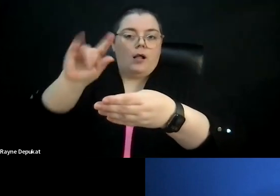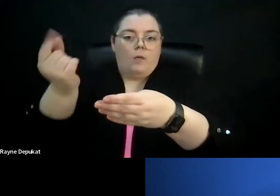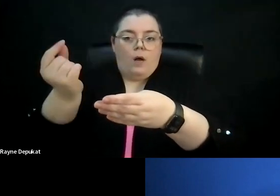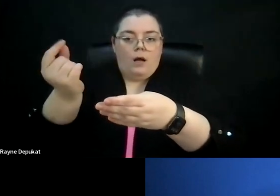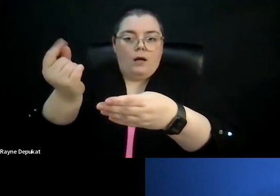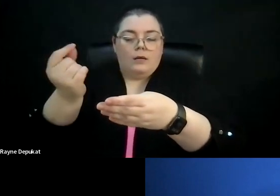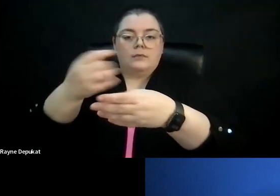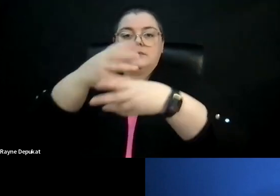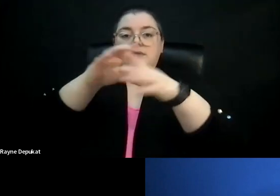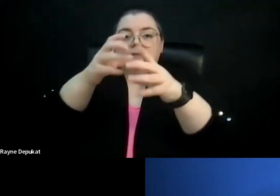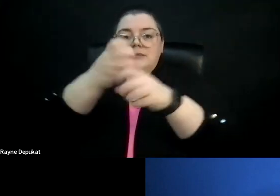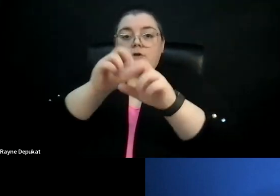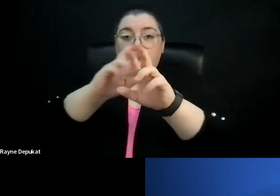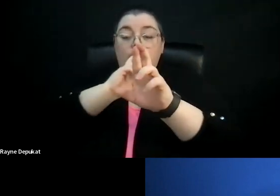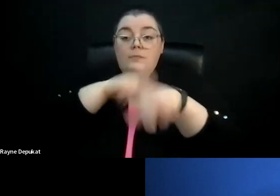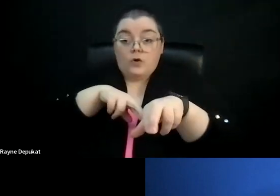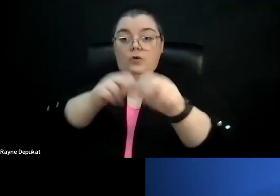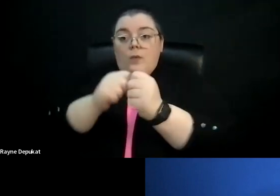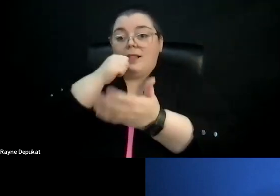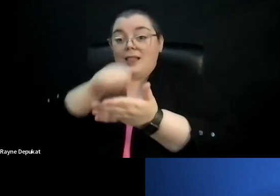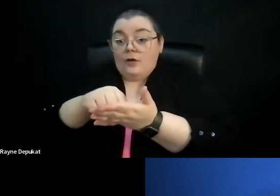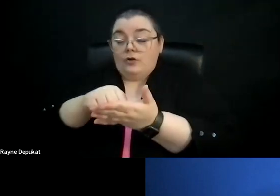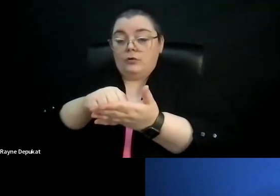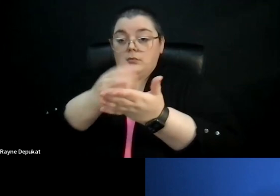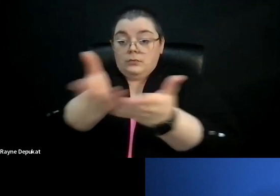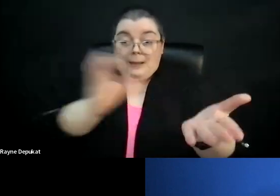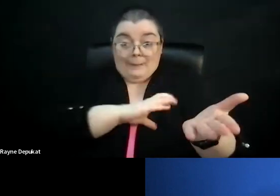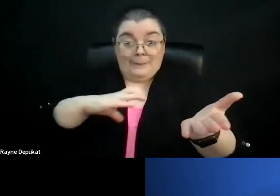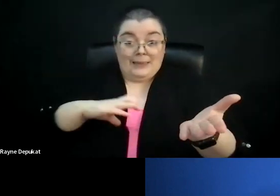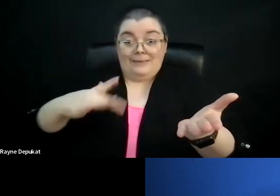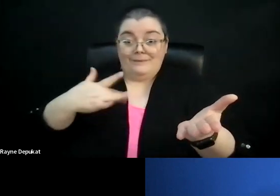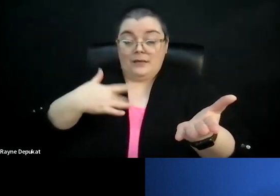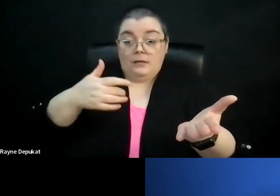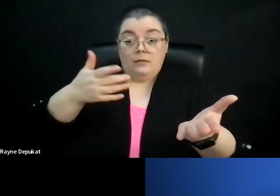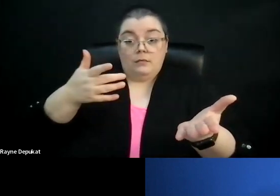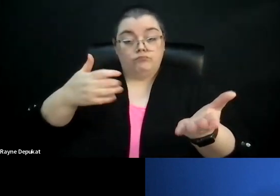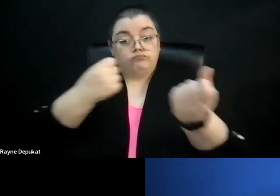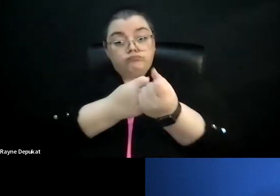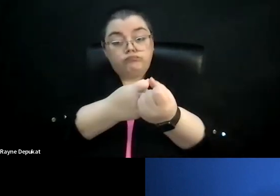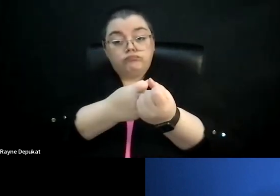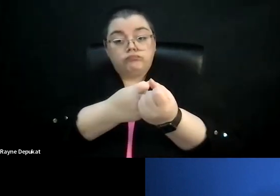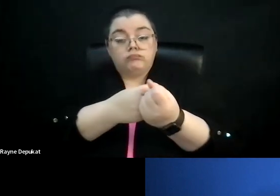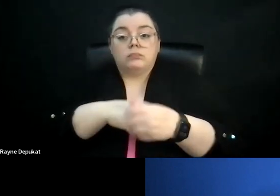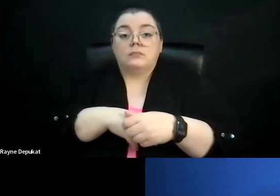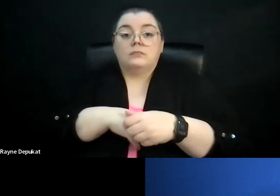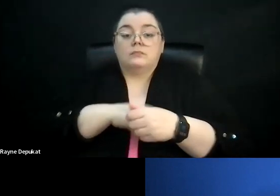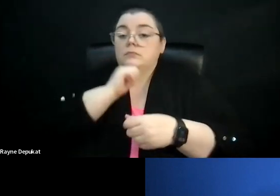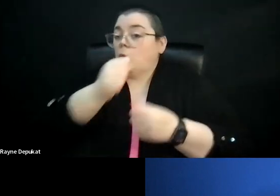But that's our idea. What is our result going to look at? We've got the recommendations, we've got the